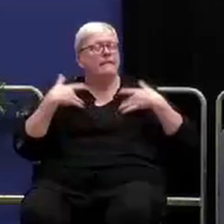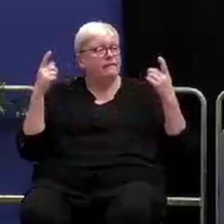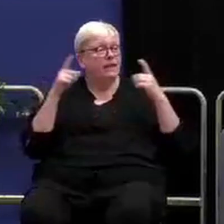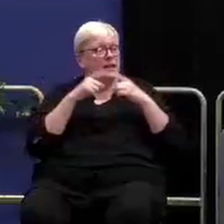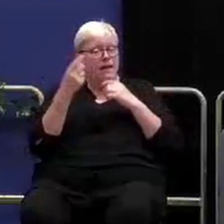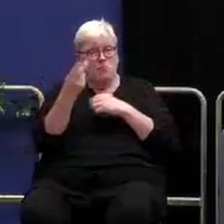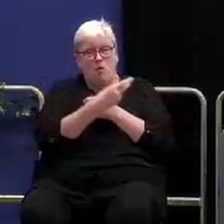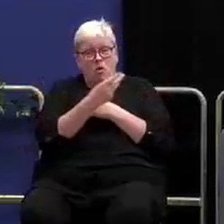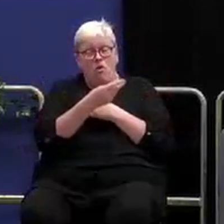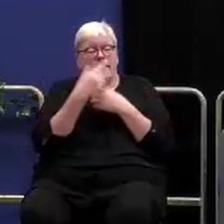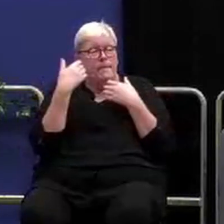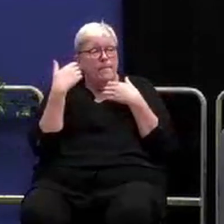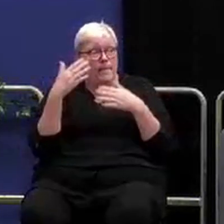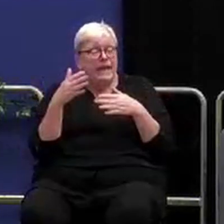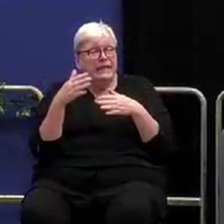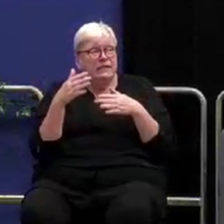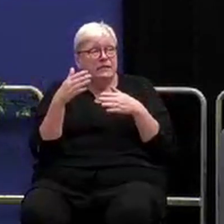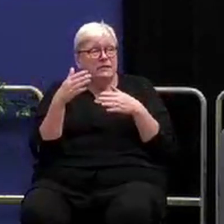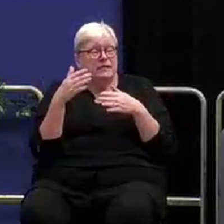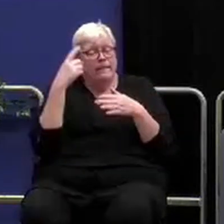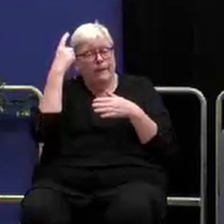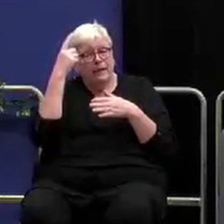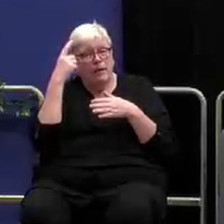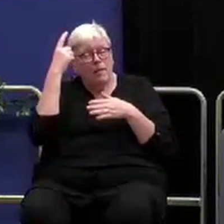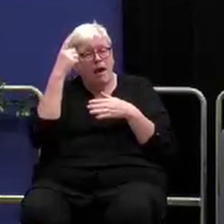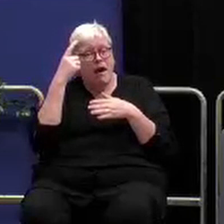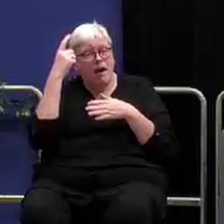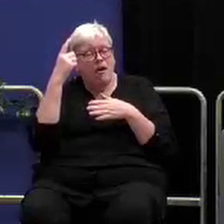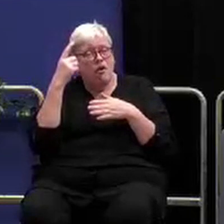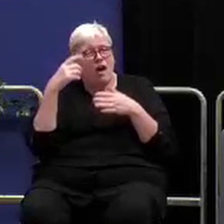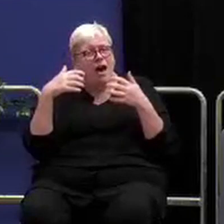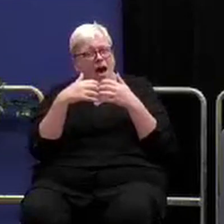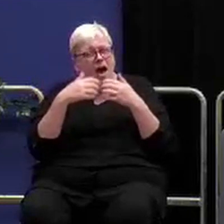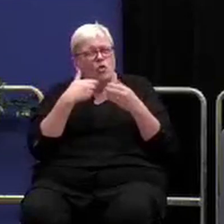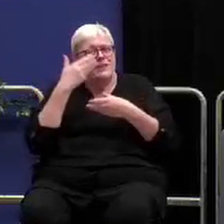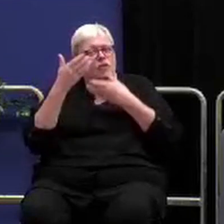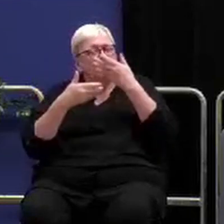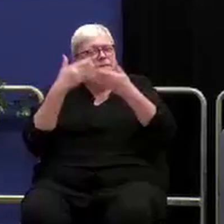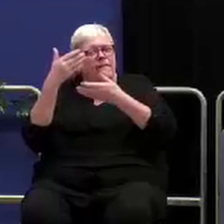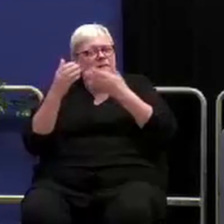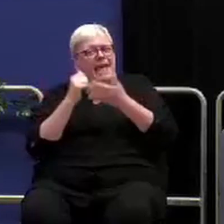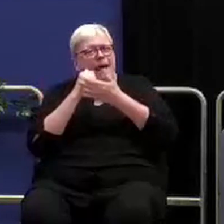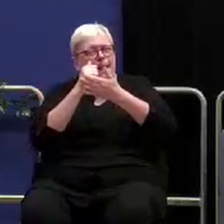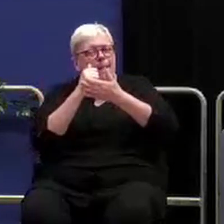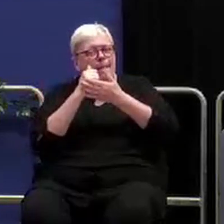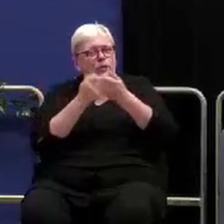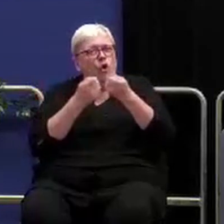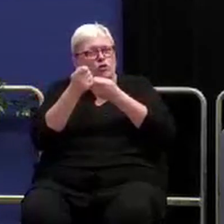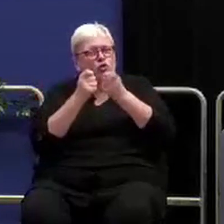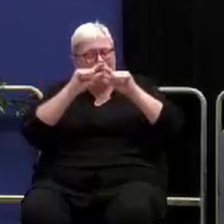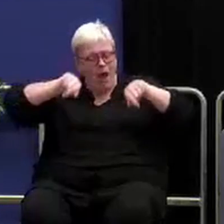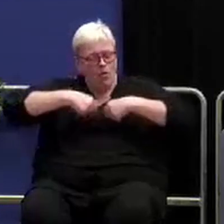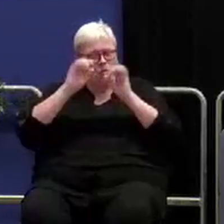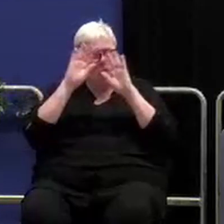of you in ways with your texts are thinking about the way that narratives help us to control our world or